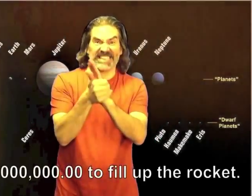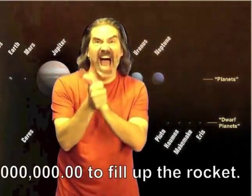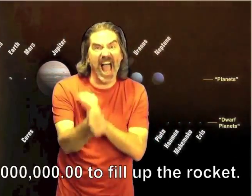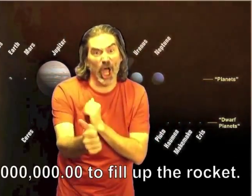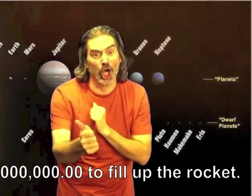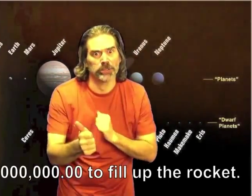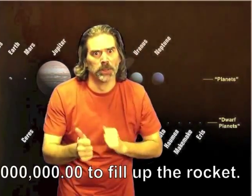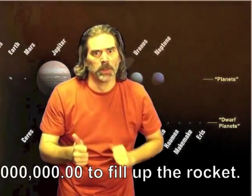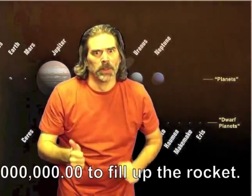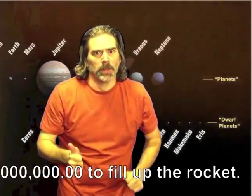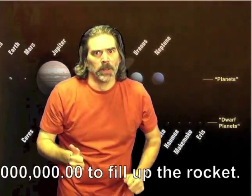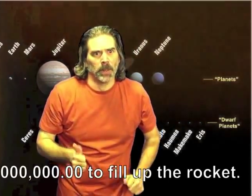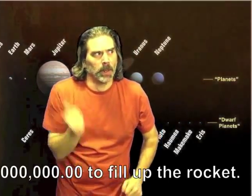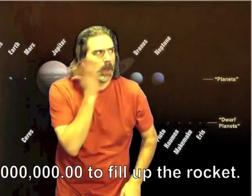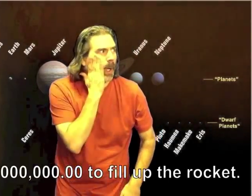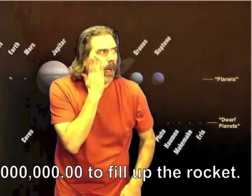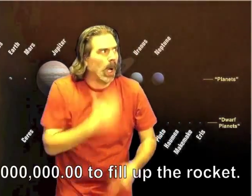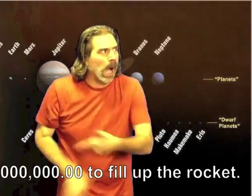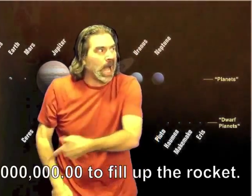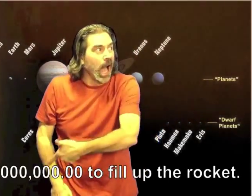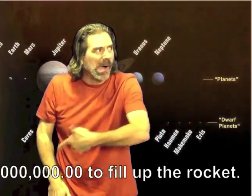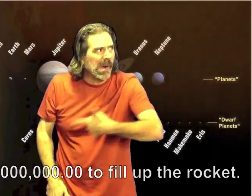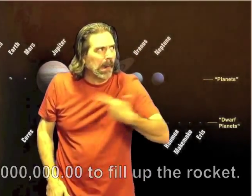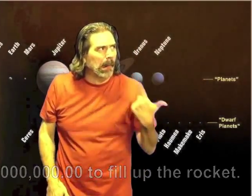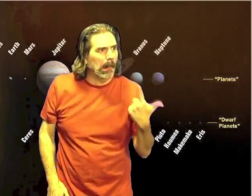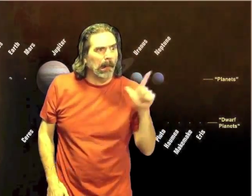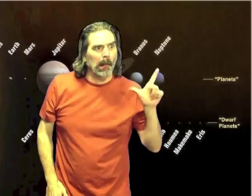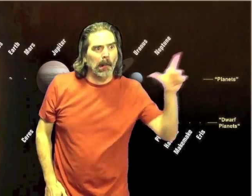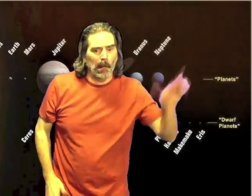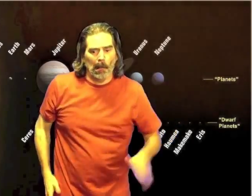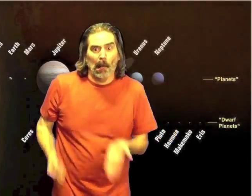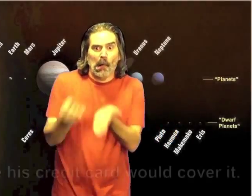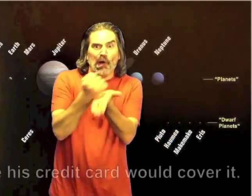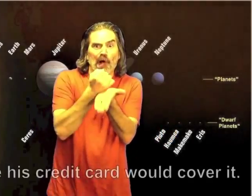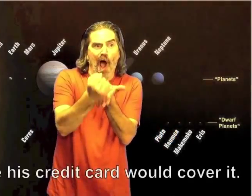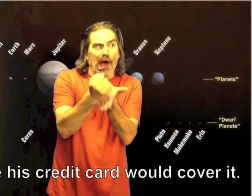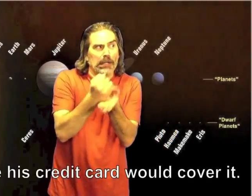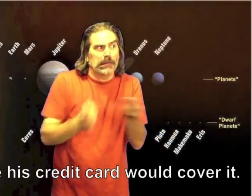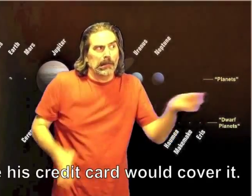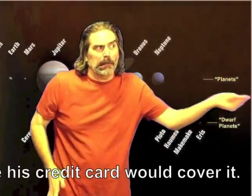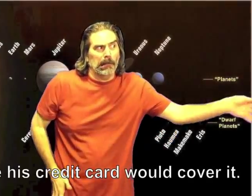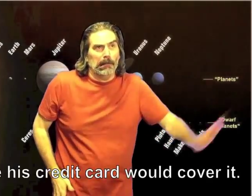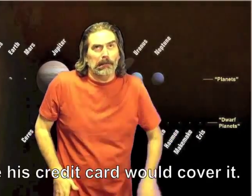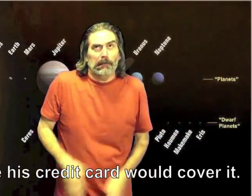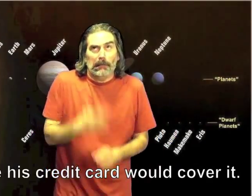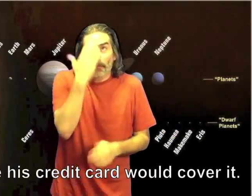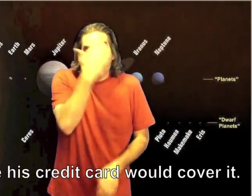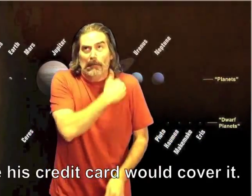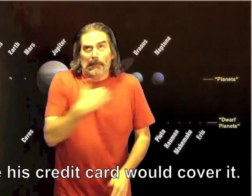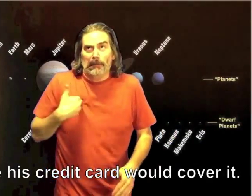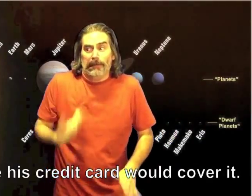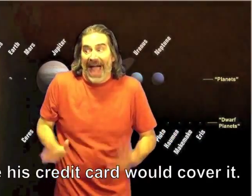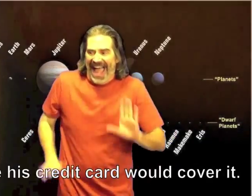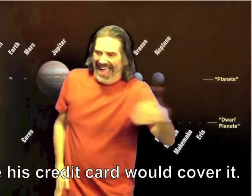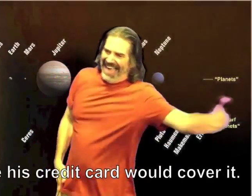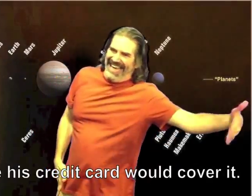expensive. It cost him $30 million to fill up the rocket. Hopefully his credit card would cover